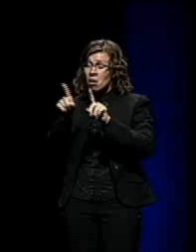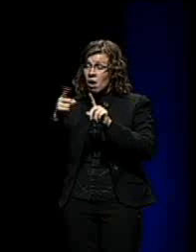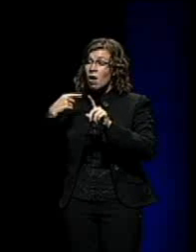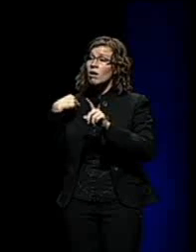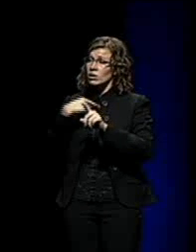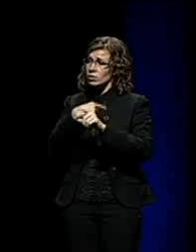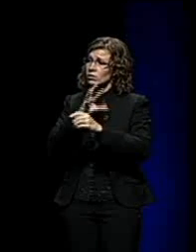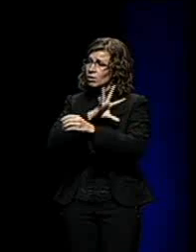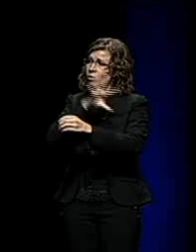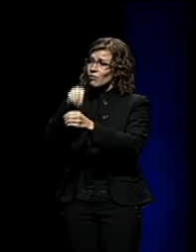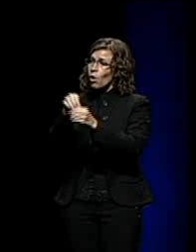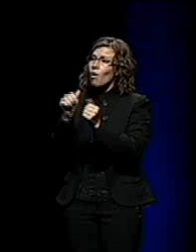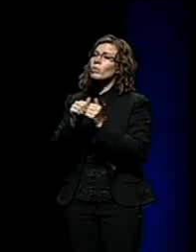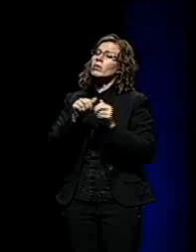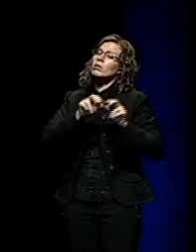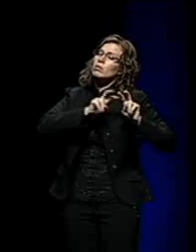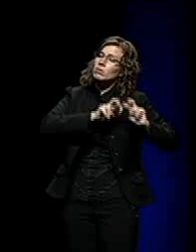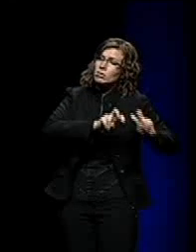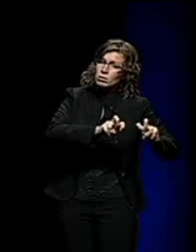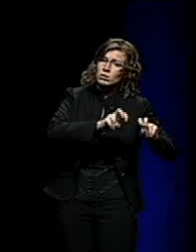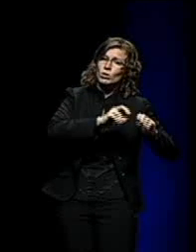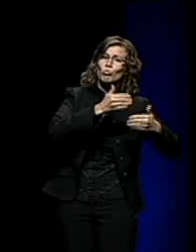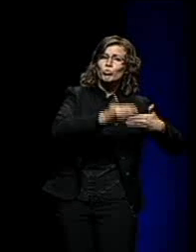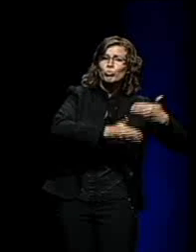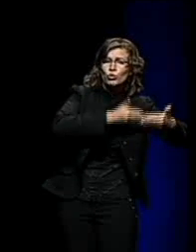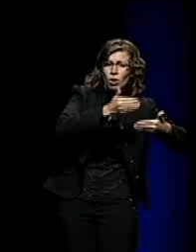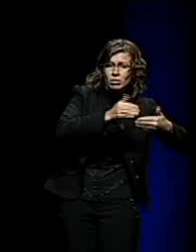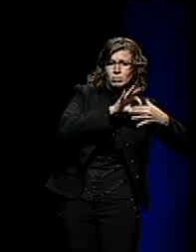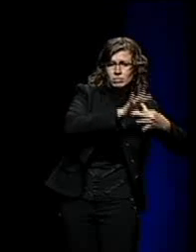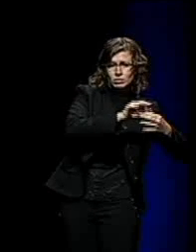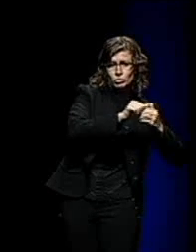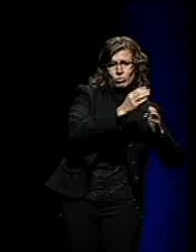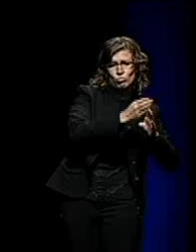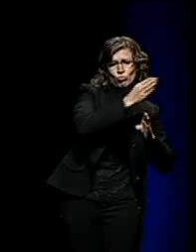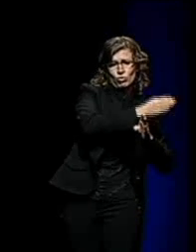looking at the previous exam process and looking at what the data